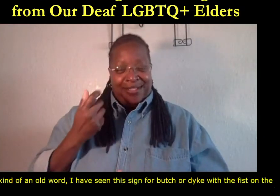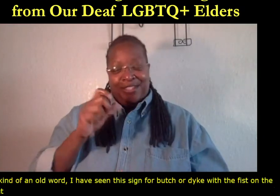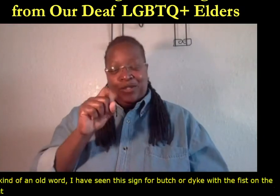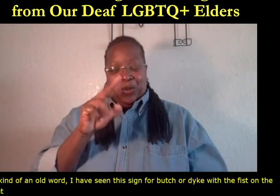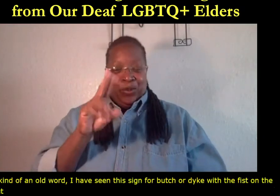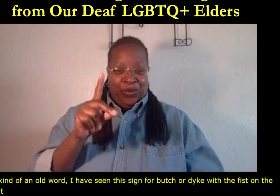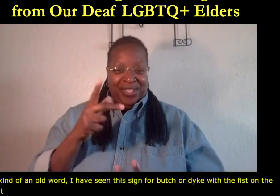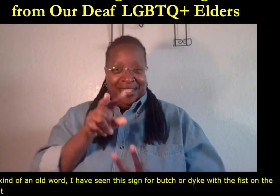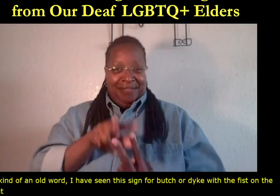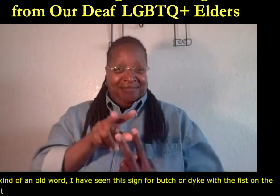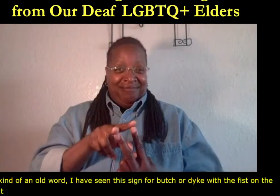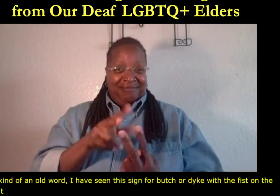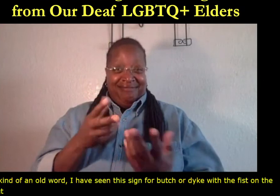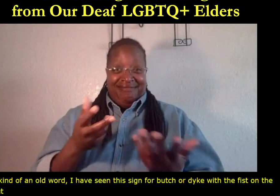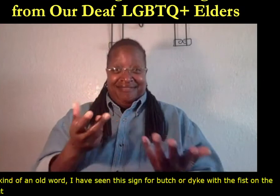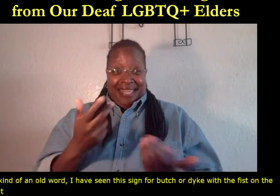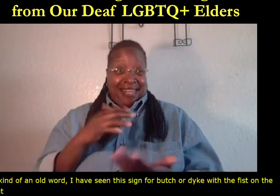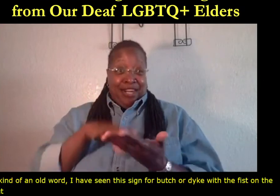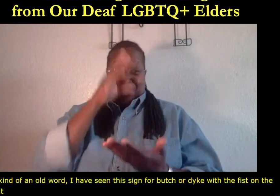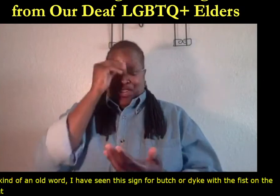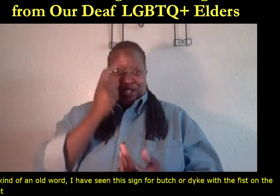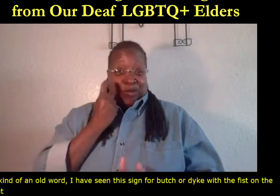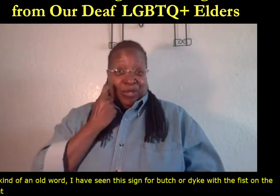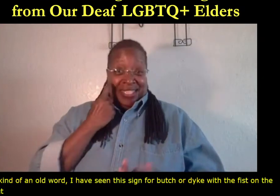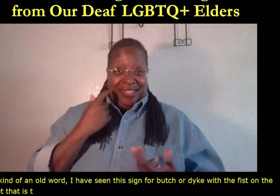stud was used for black lesbians